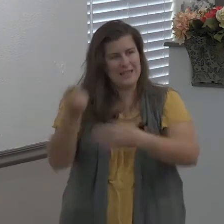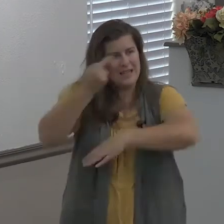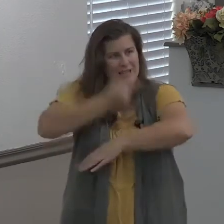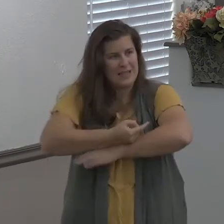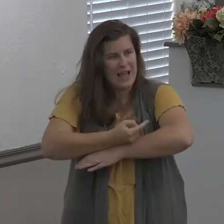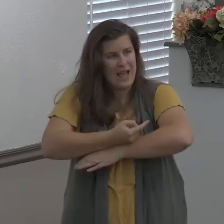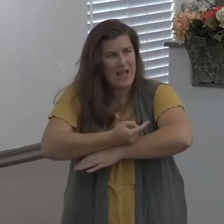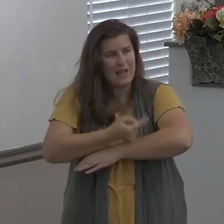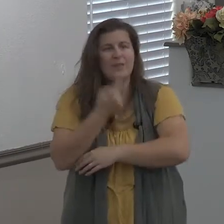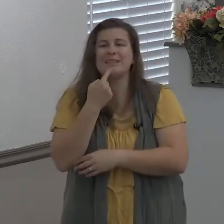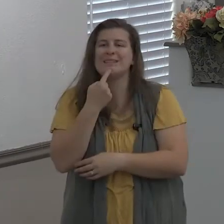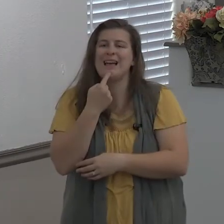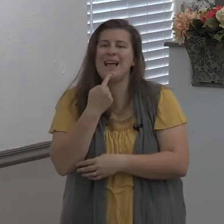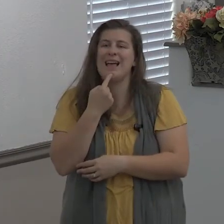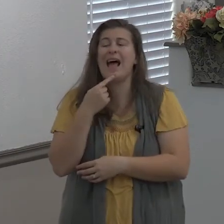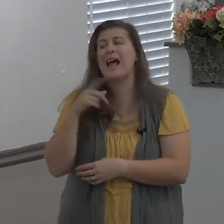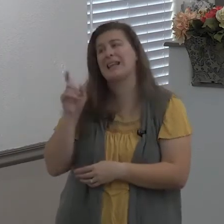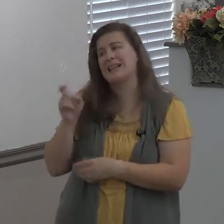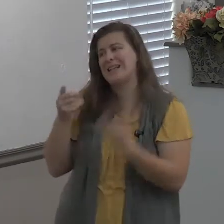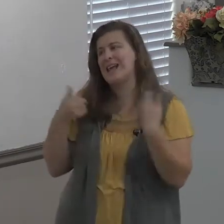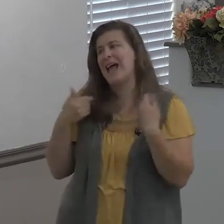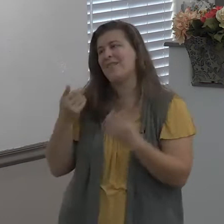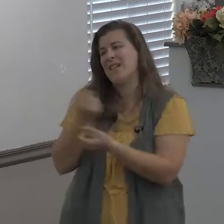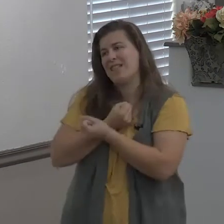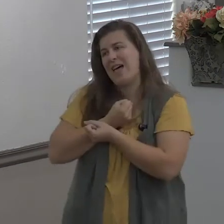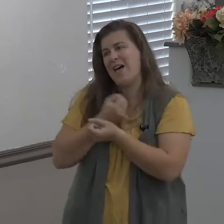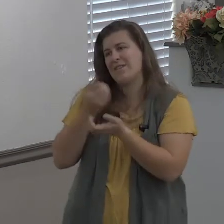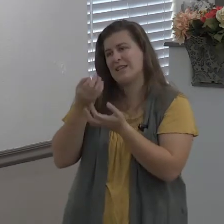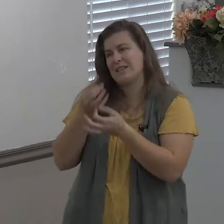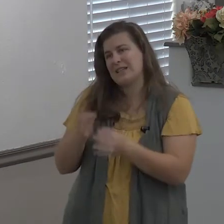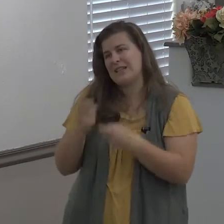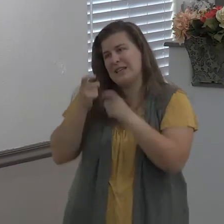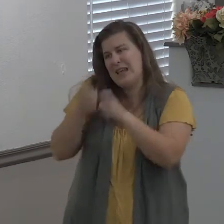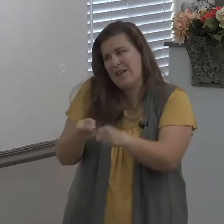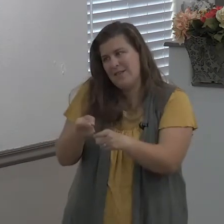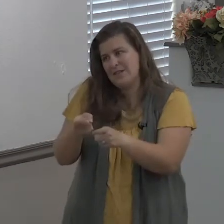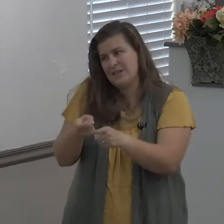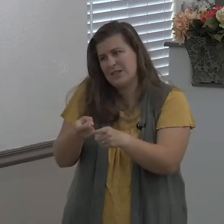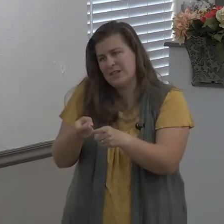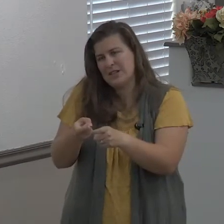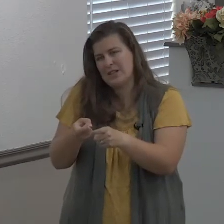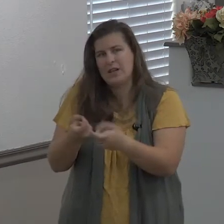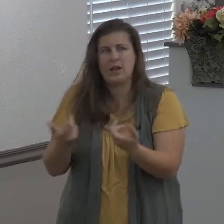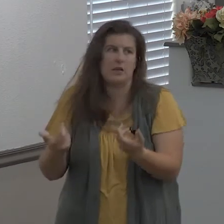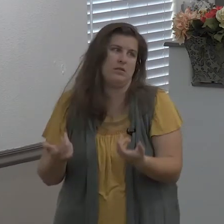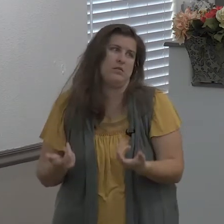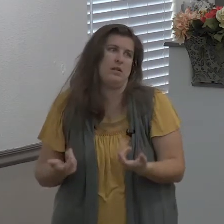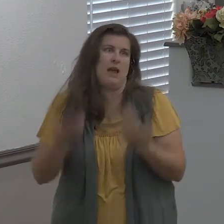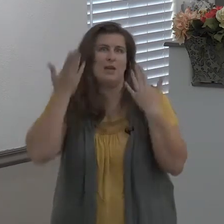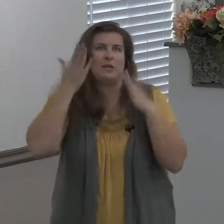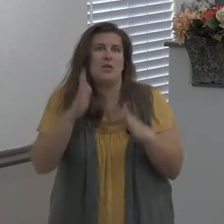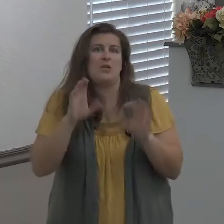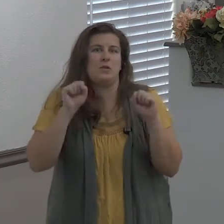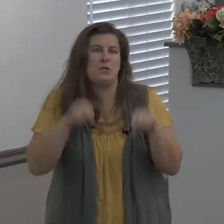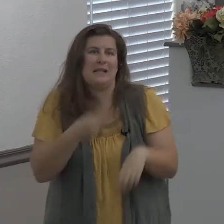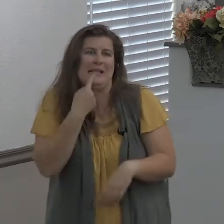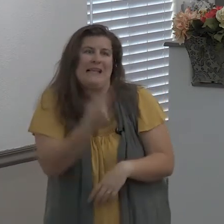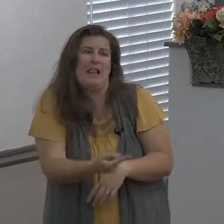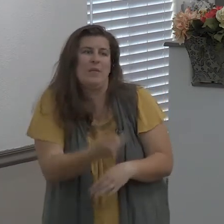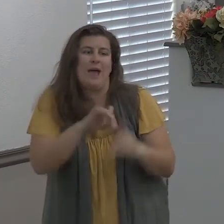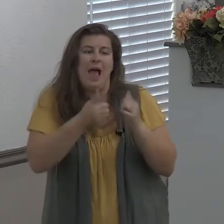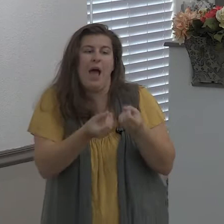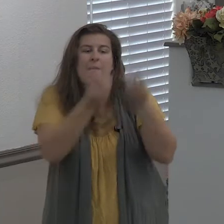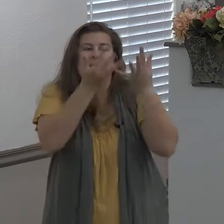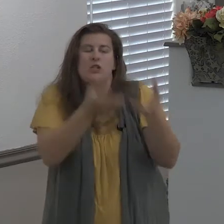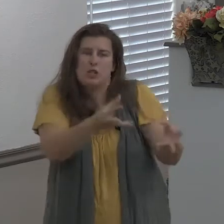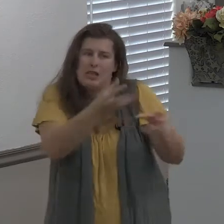You know, there's missionaries today, there are evangelists today that'll tell you, in order for me to speak, this is, needs to be my love gift. Love